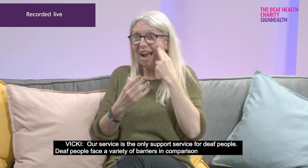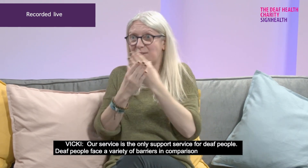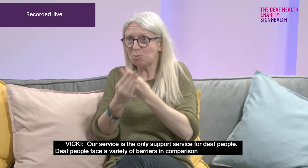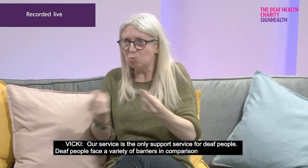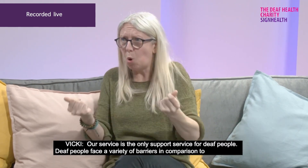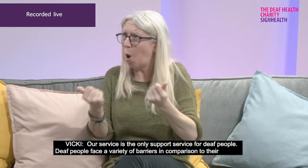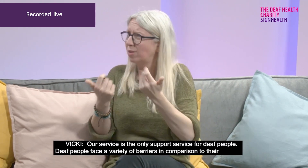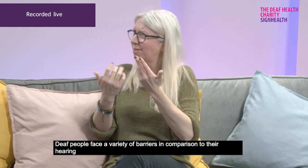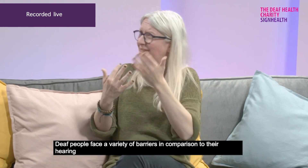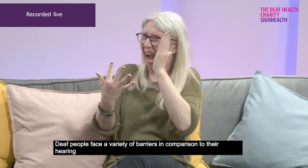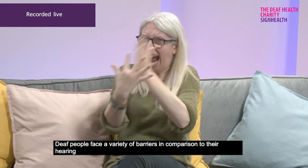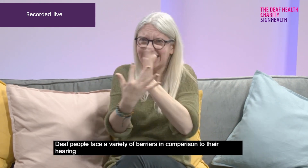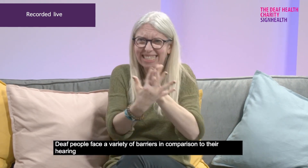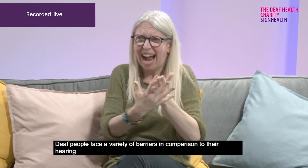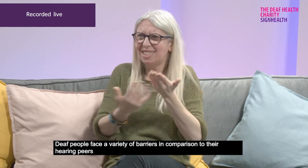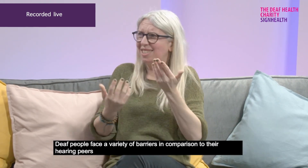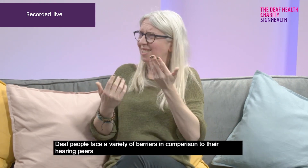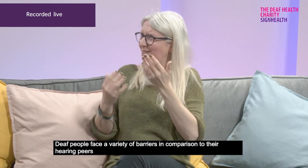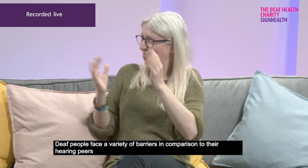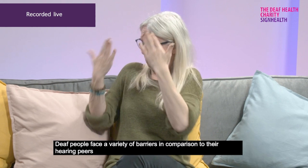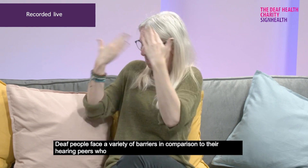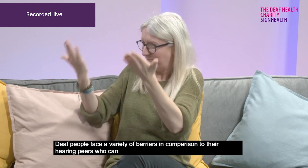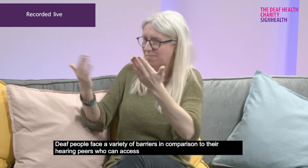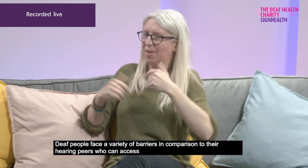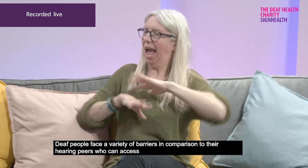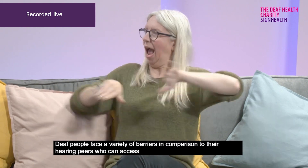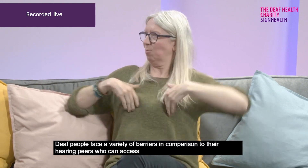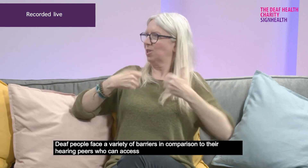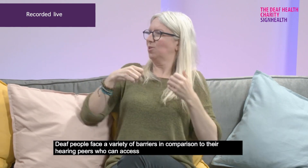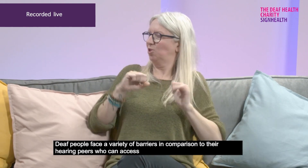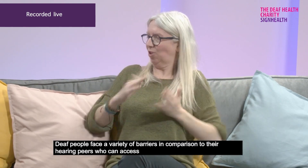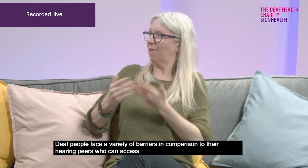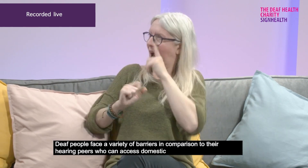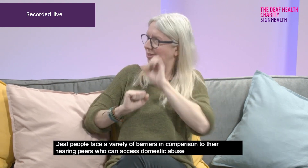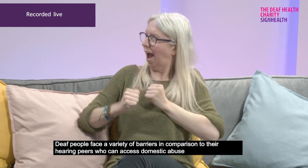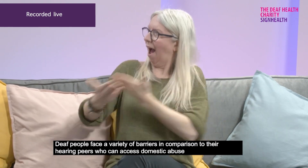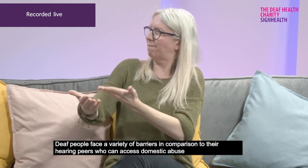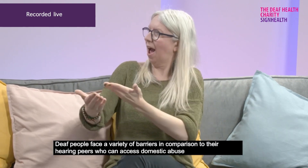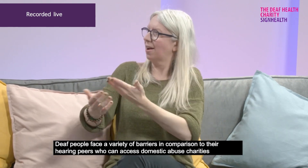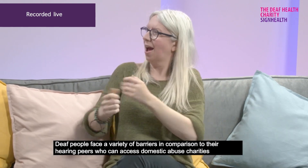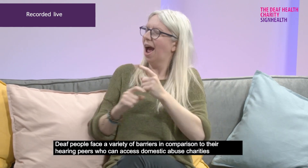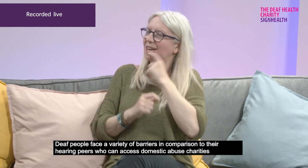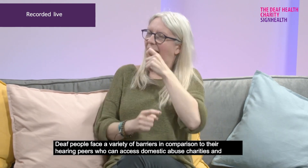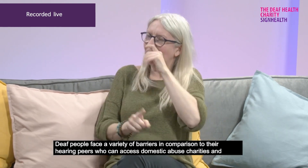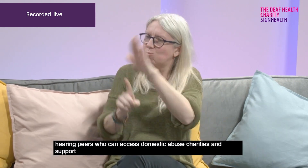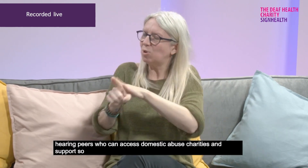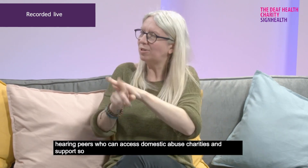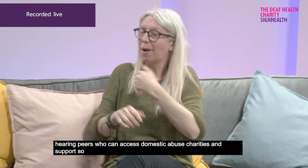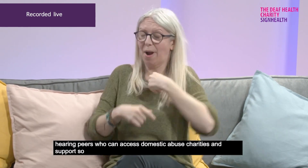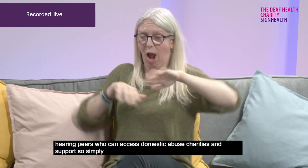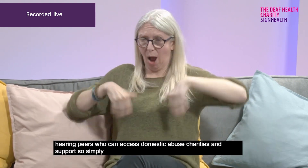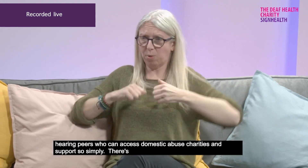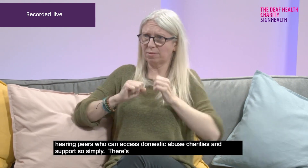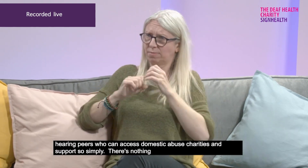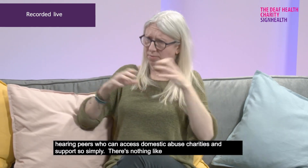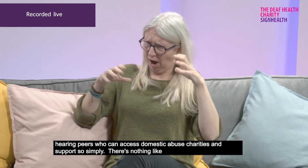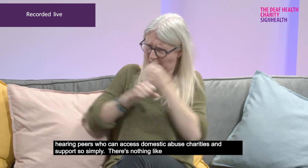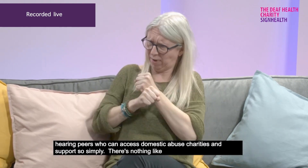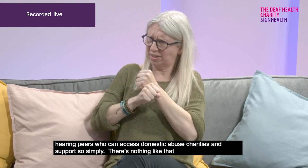in comparison to their hearing peers who can access domestic abuse charities and support so simply. There's nothing